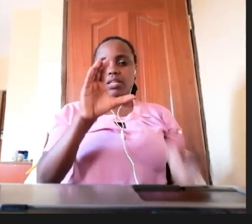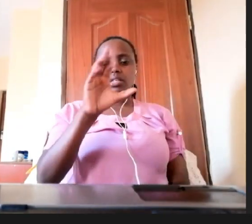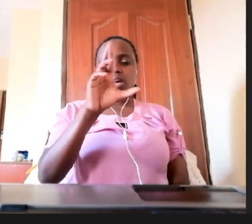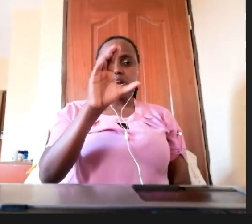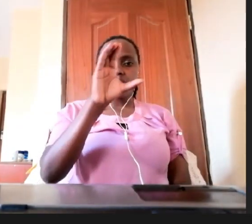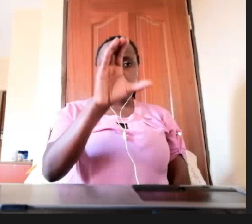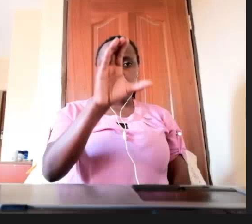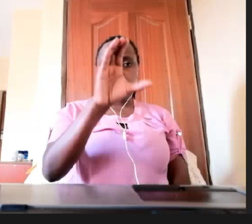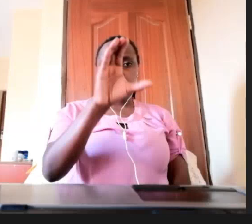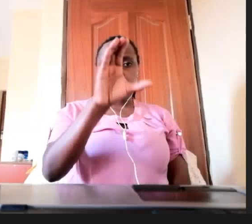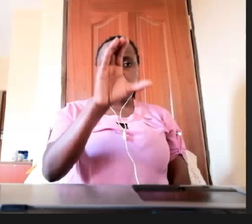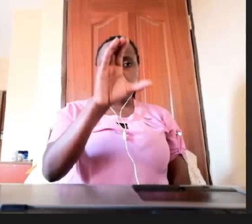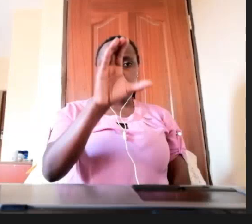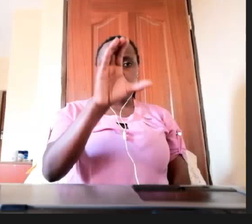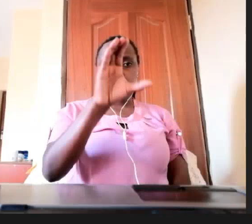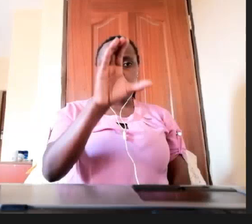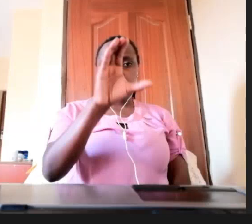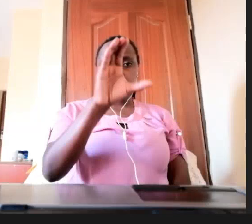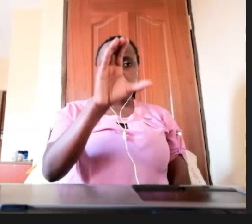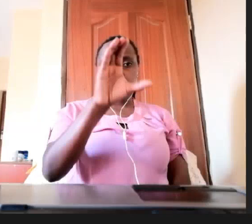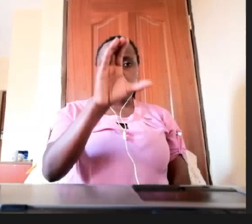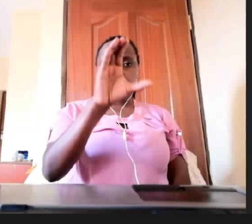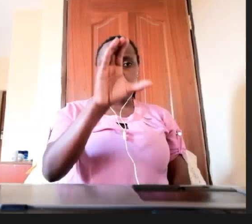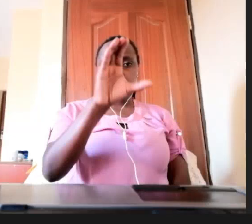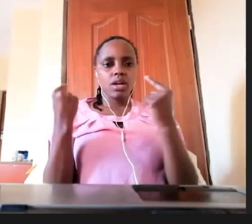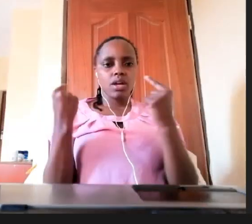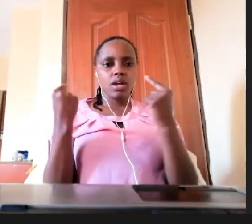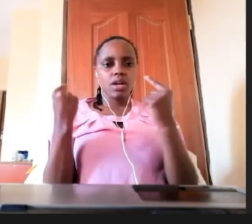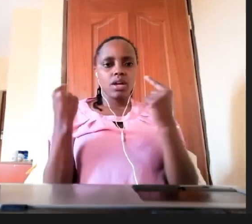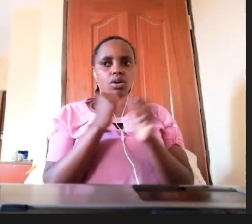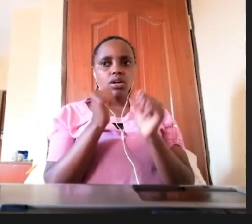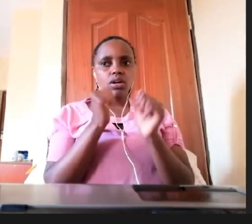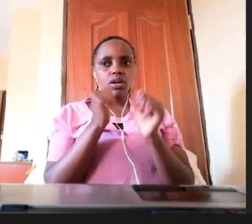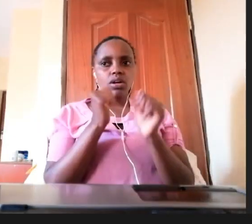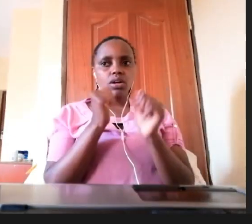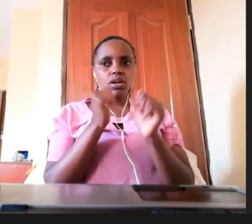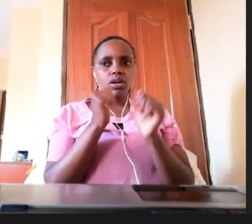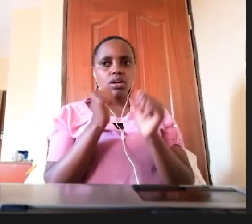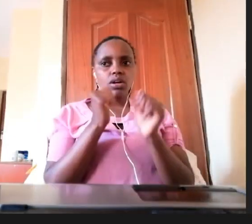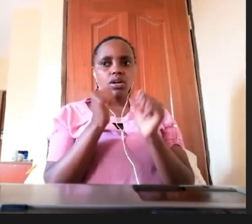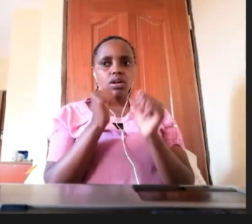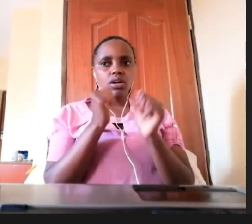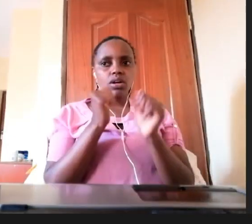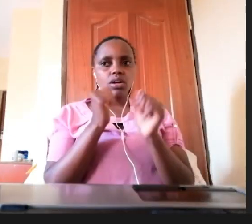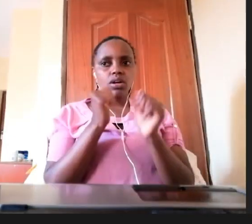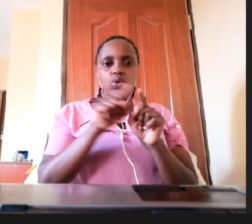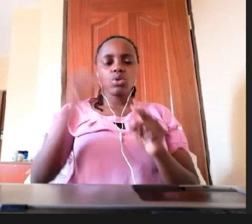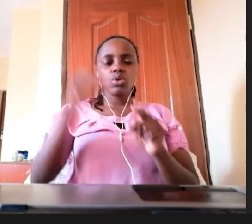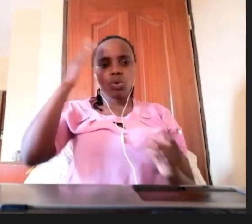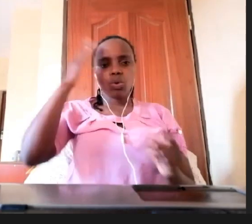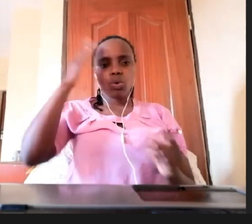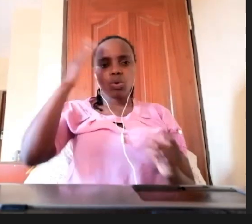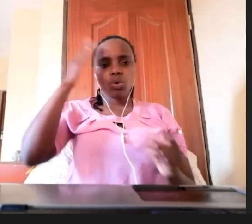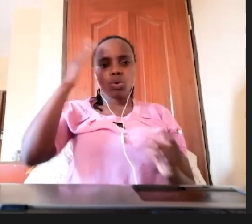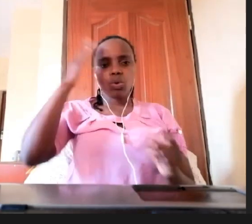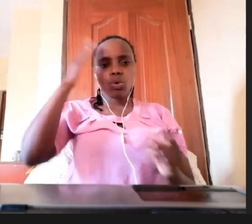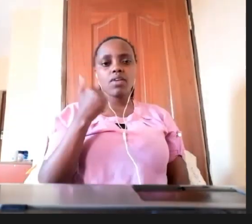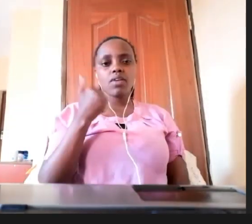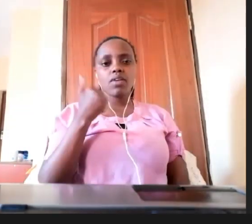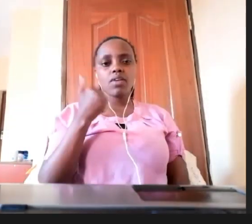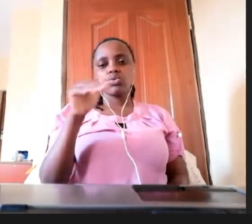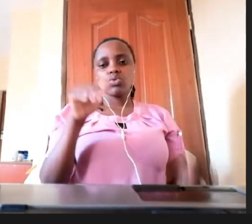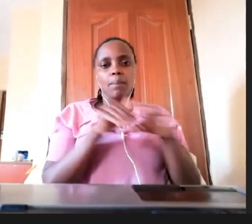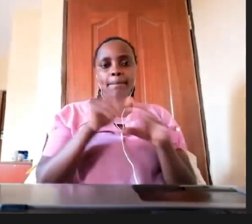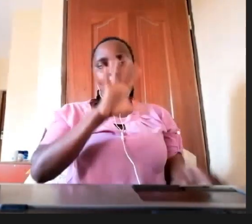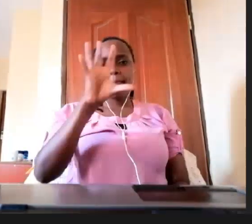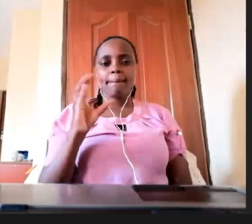we have a working group within the committee to work with the United Nations. As you know, we also have 2 members of the